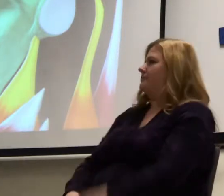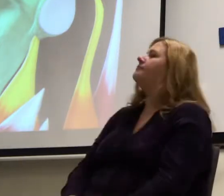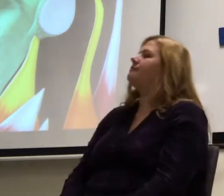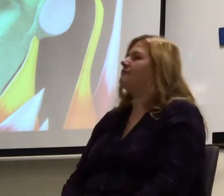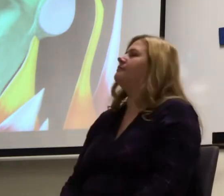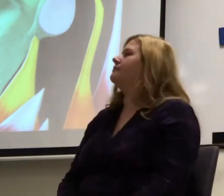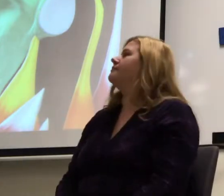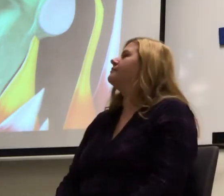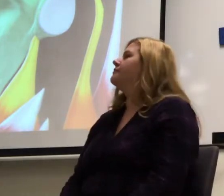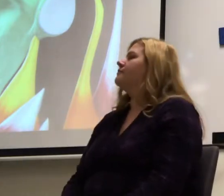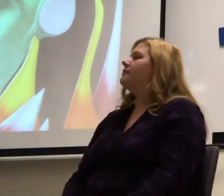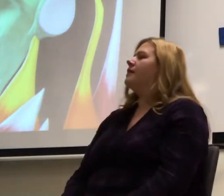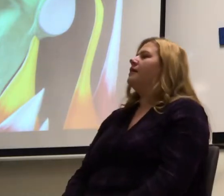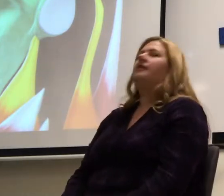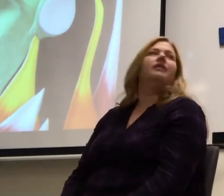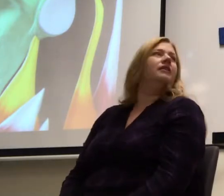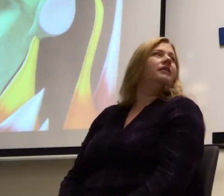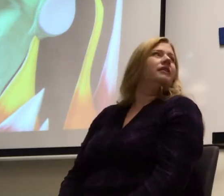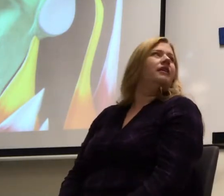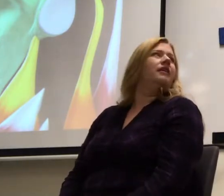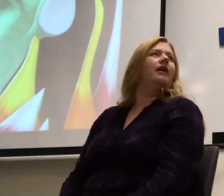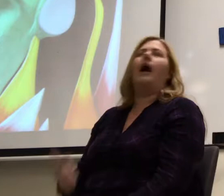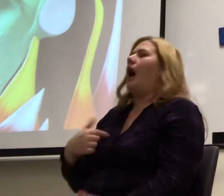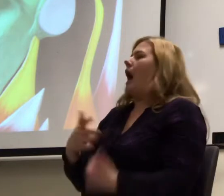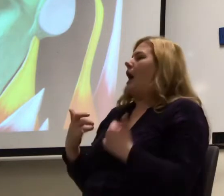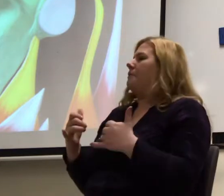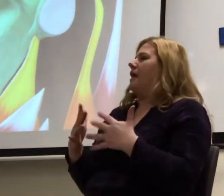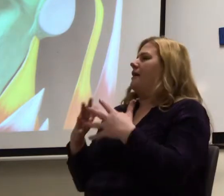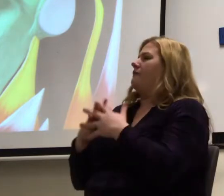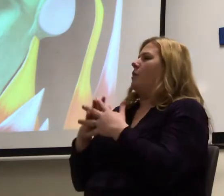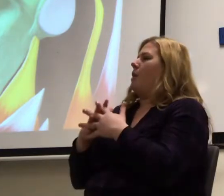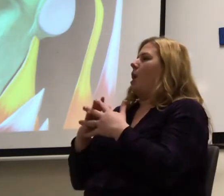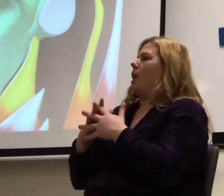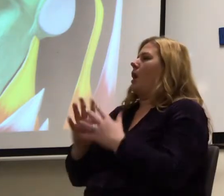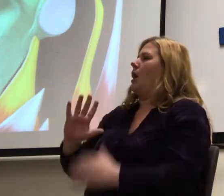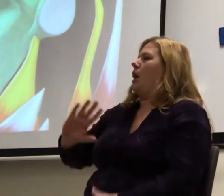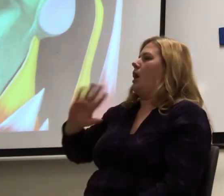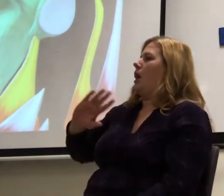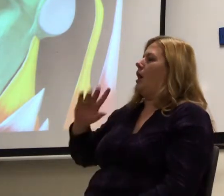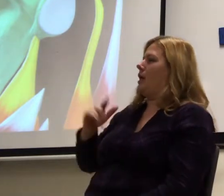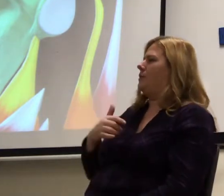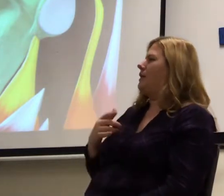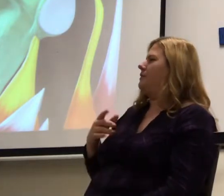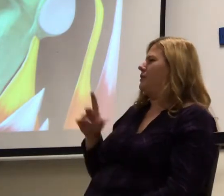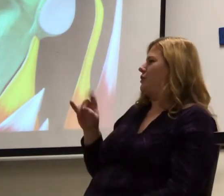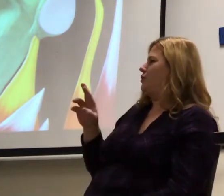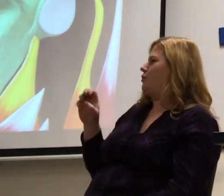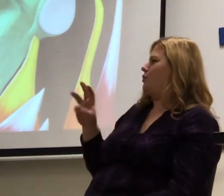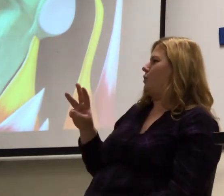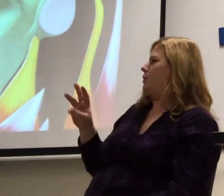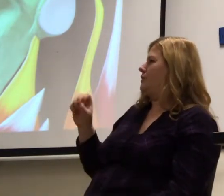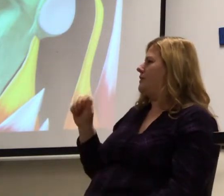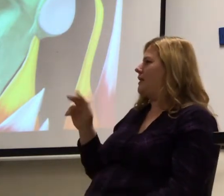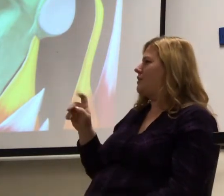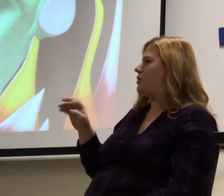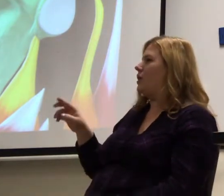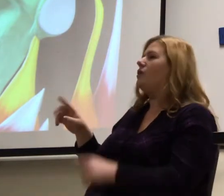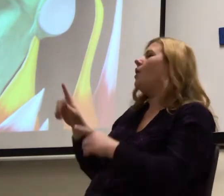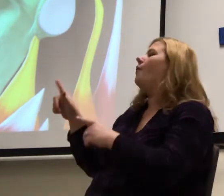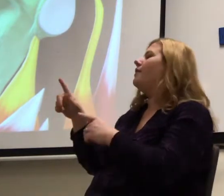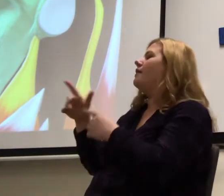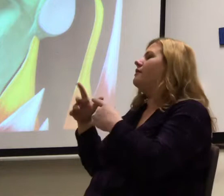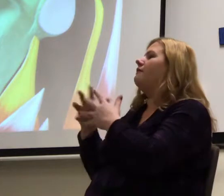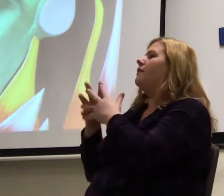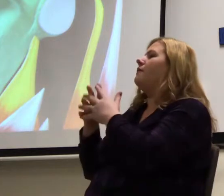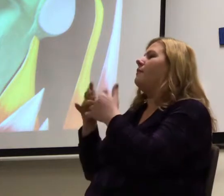ago, when Drew Bledsoe was the quarterback of the Patriots. That tells you how old I am. Well, anyways, he went out of the game. They said he